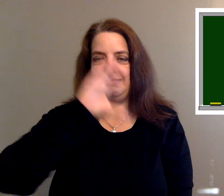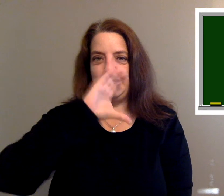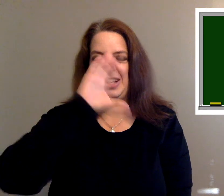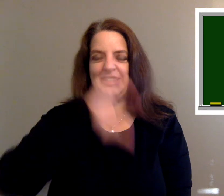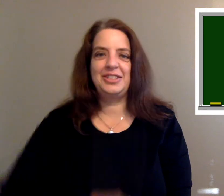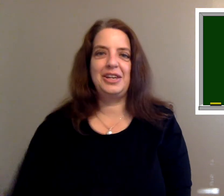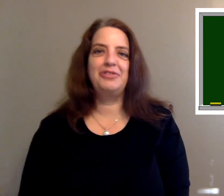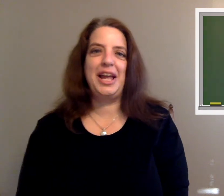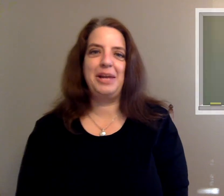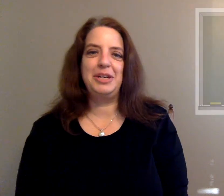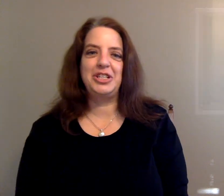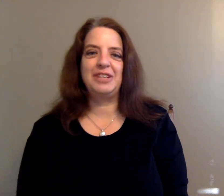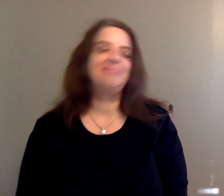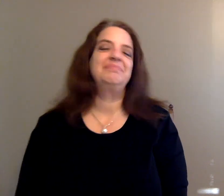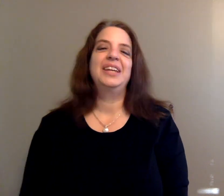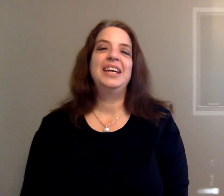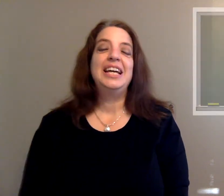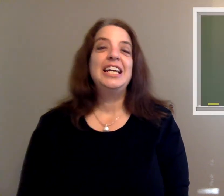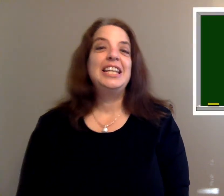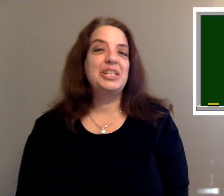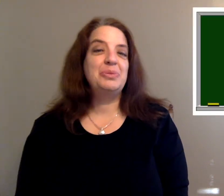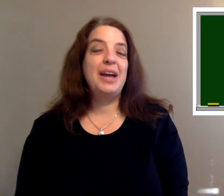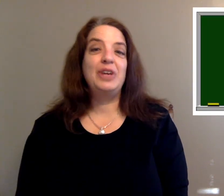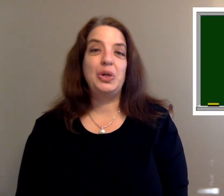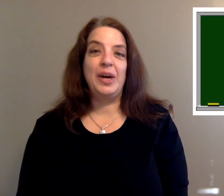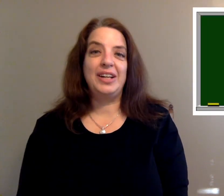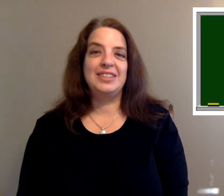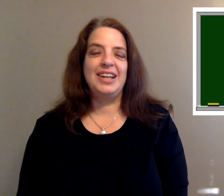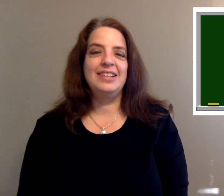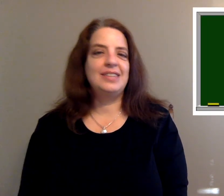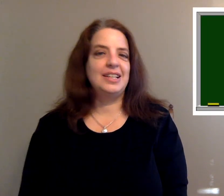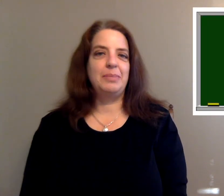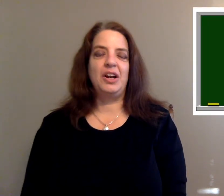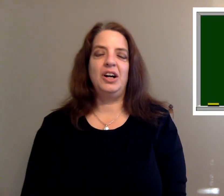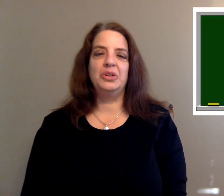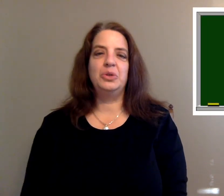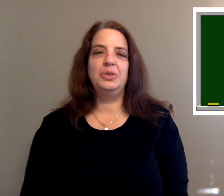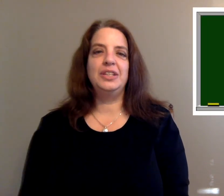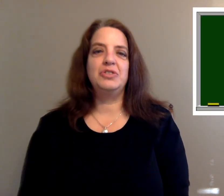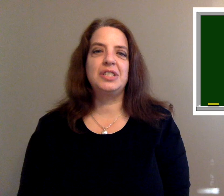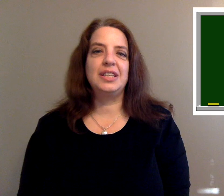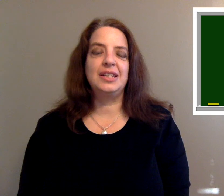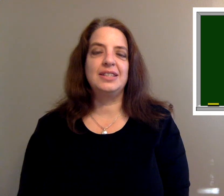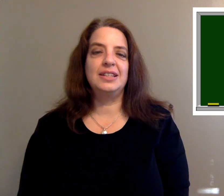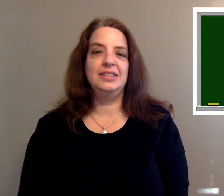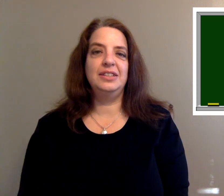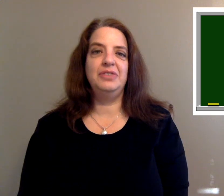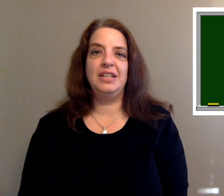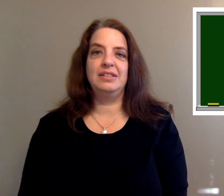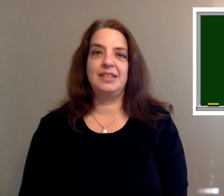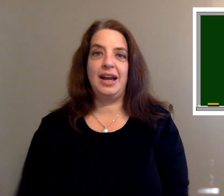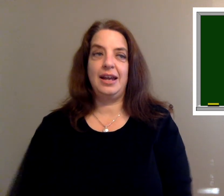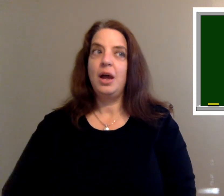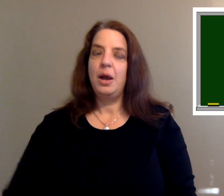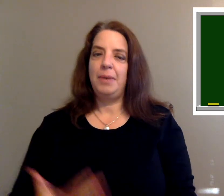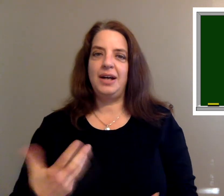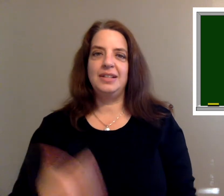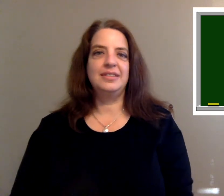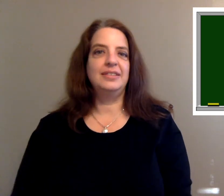that's the sign for animation. Next we have aquatic science. That's about all the cool and interesting things that live inside ponds and lakes